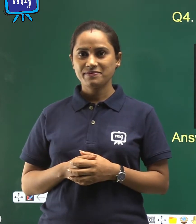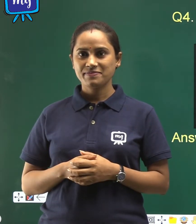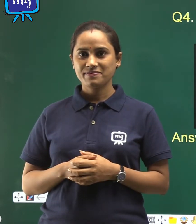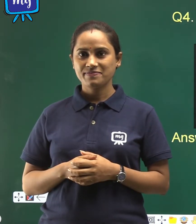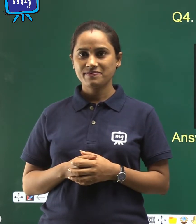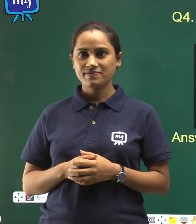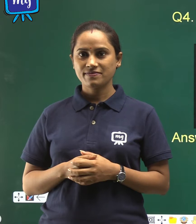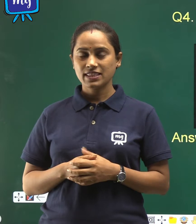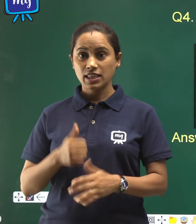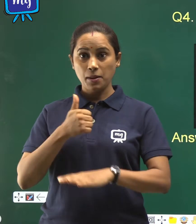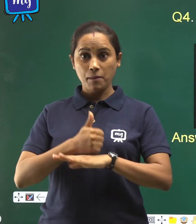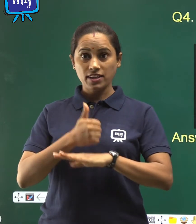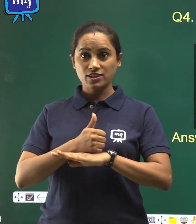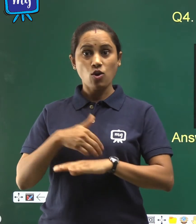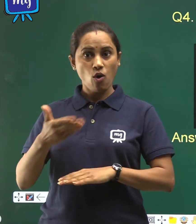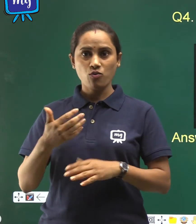the master of